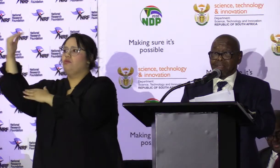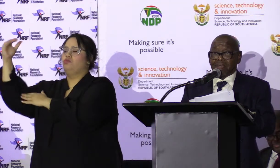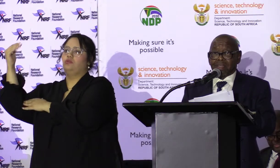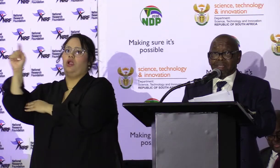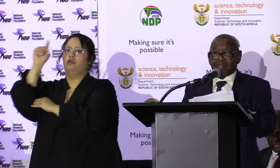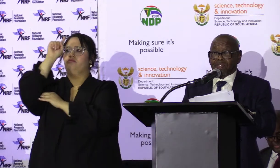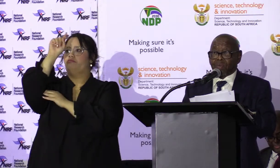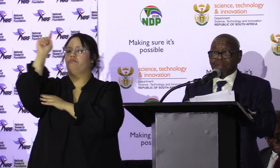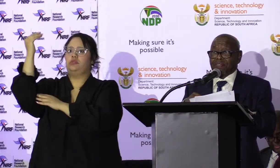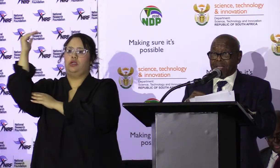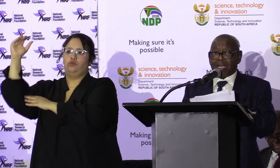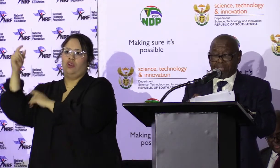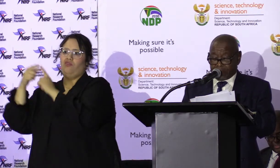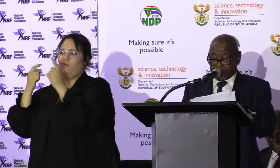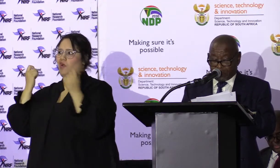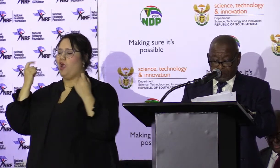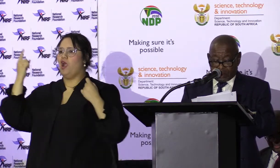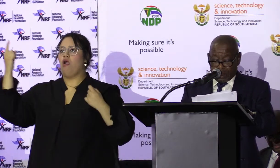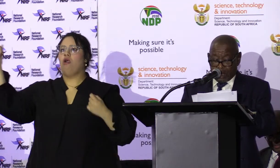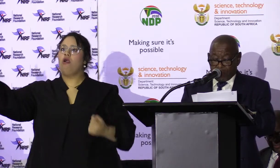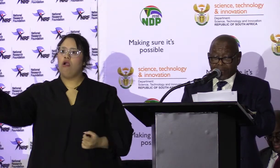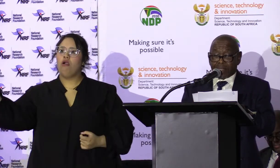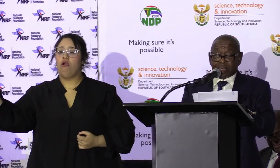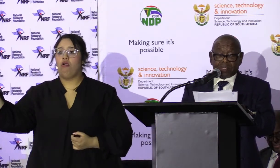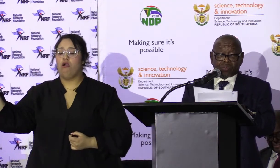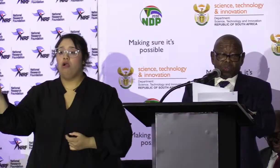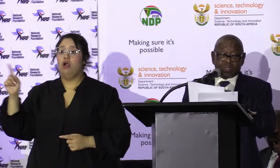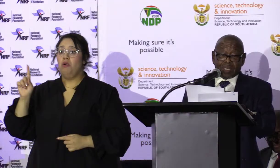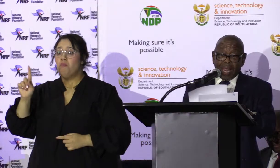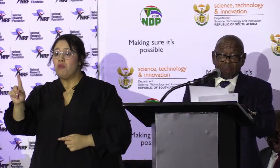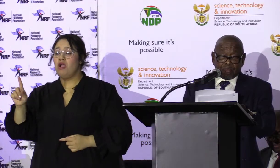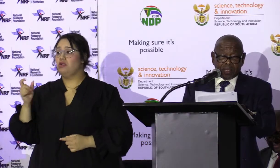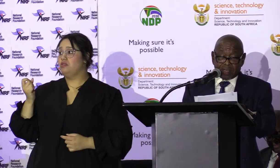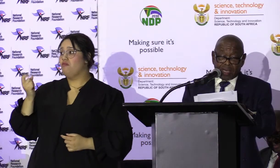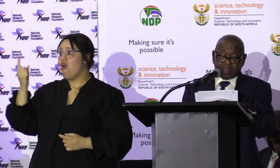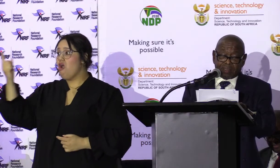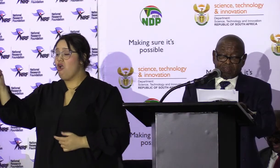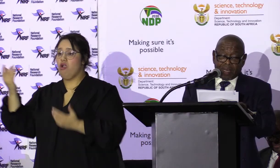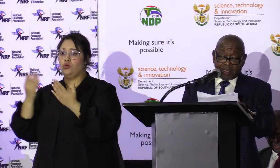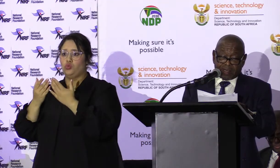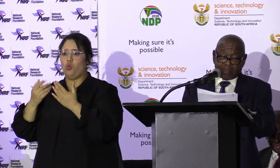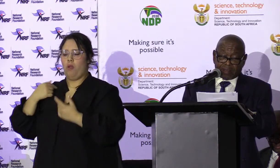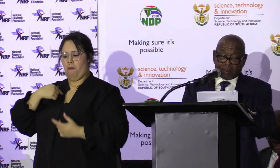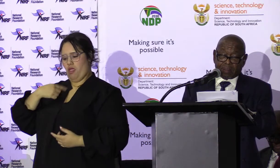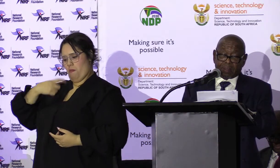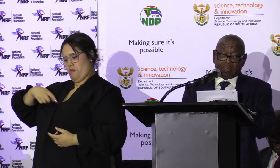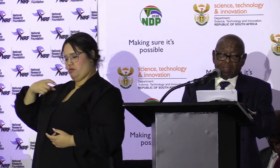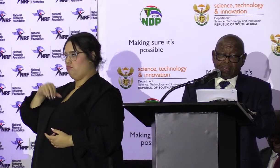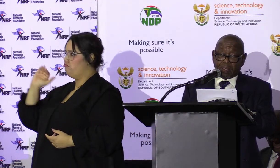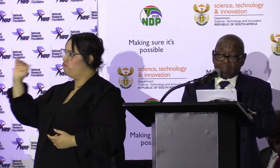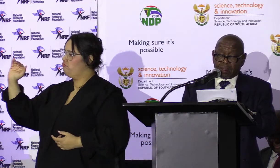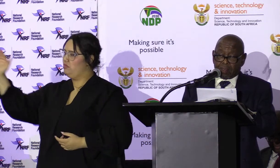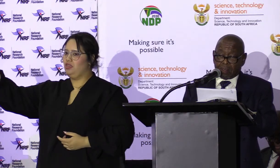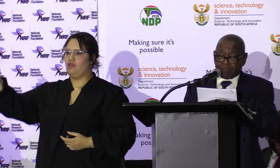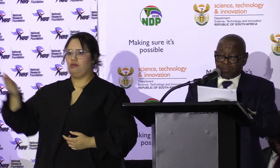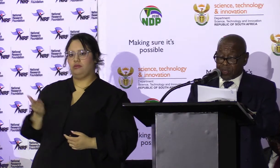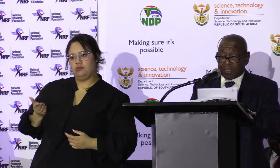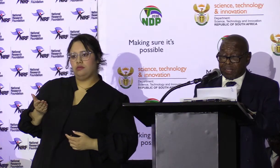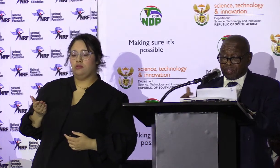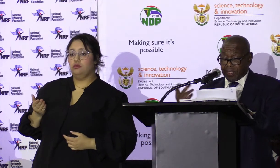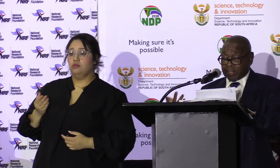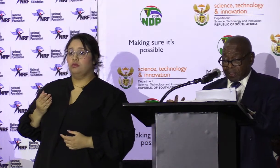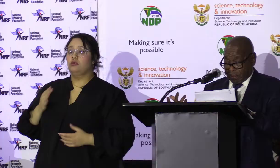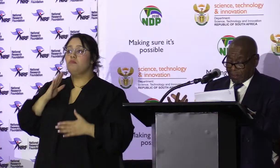here, from afar. But these are schools I personally invited